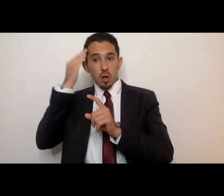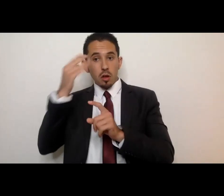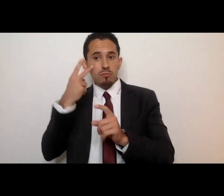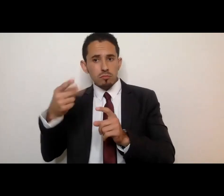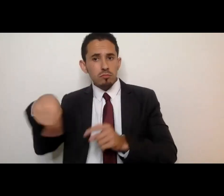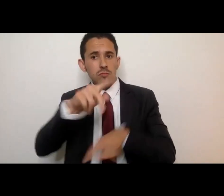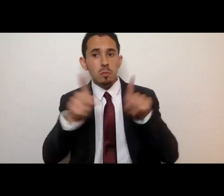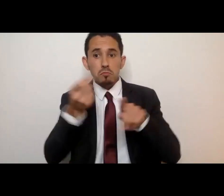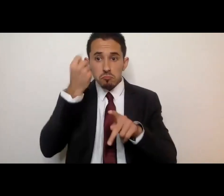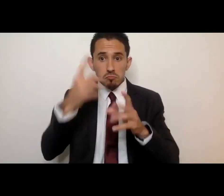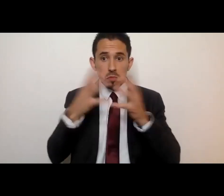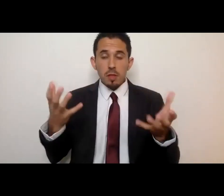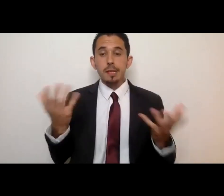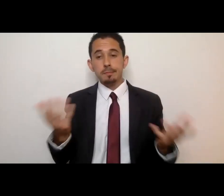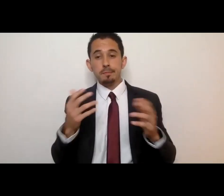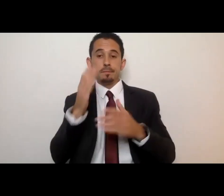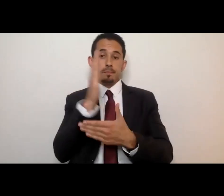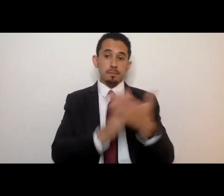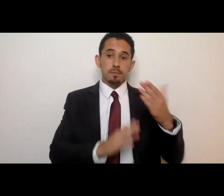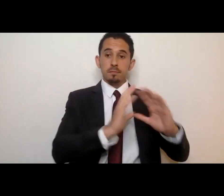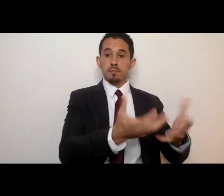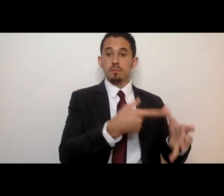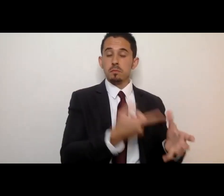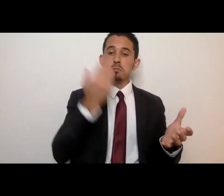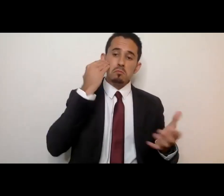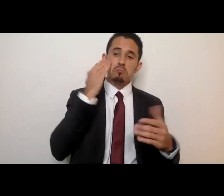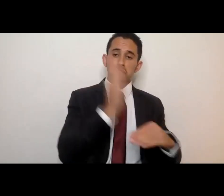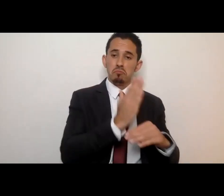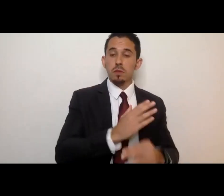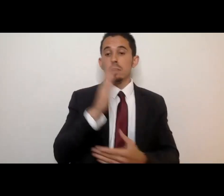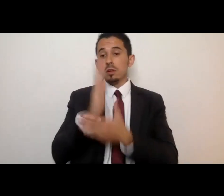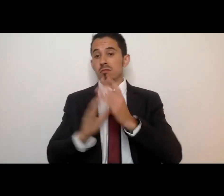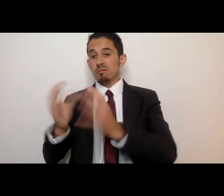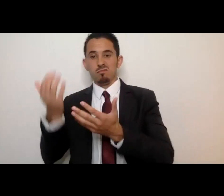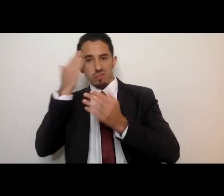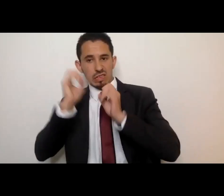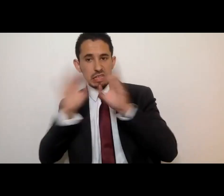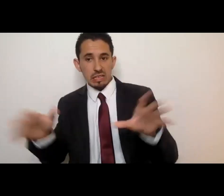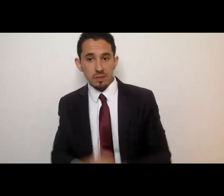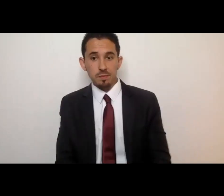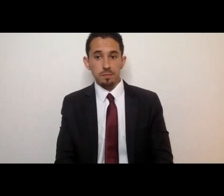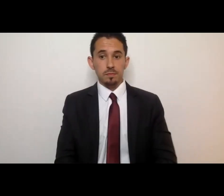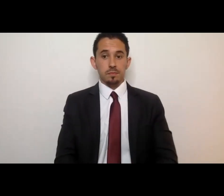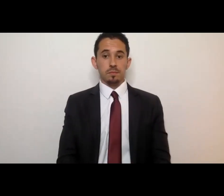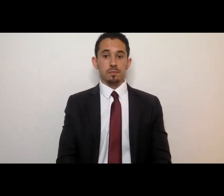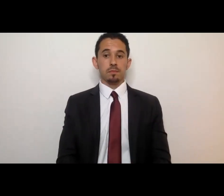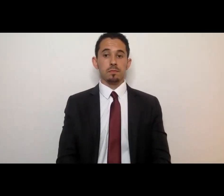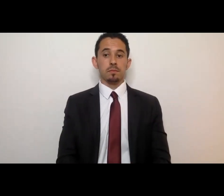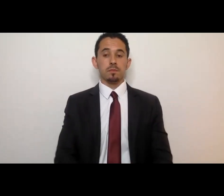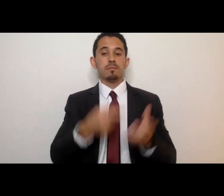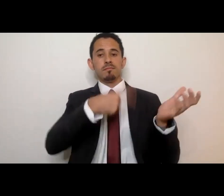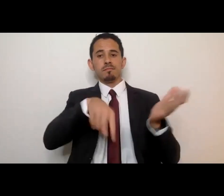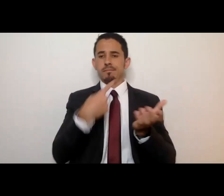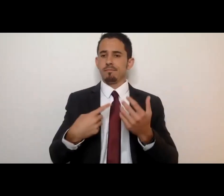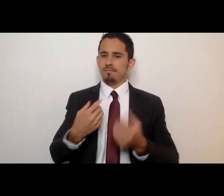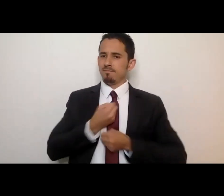In regards to ticks and tick-borne disease awareness, we saw there were some deaf people that knew a little bit and some that